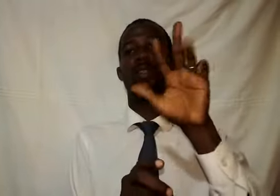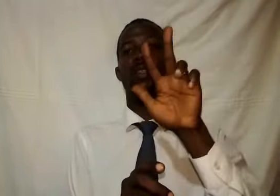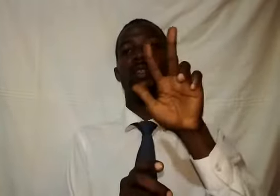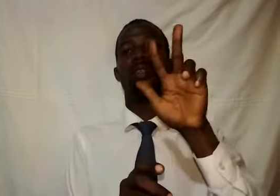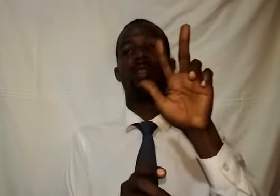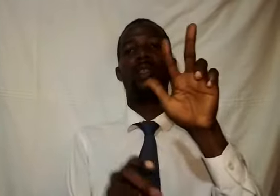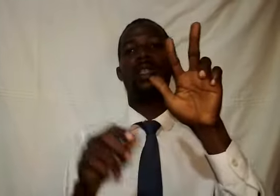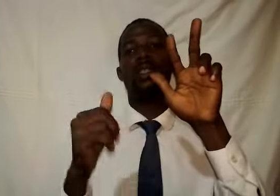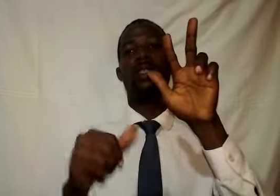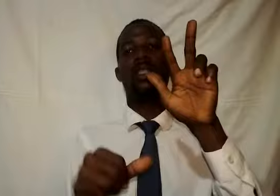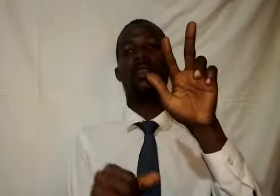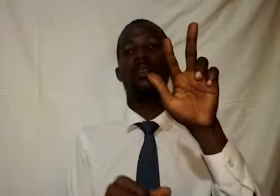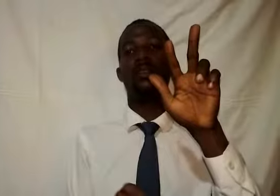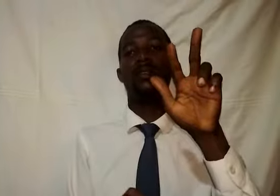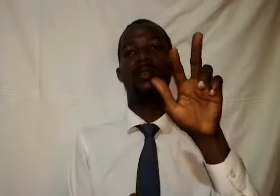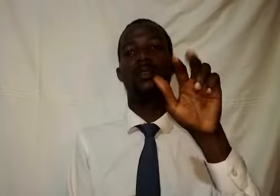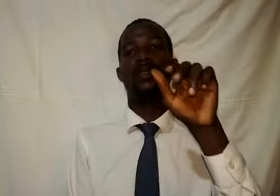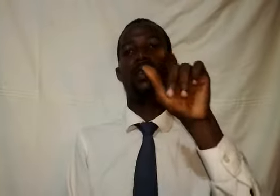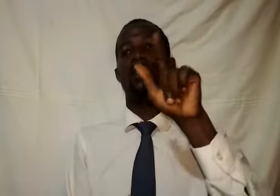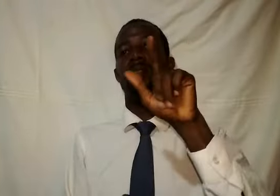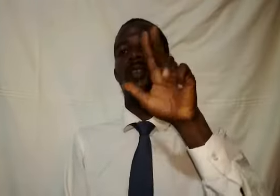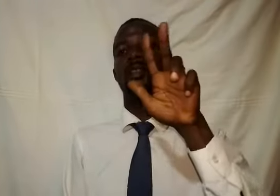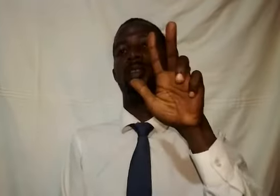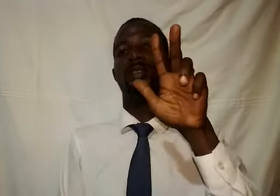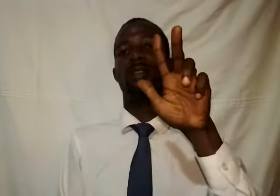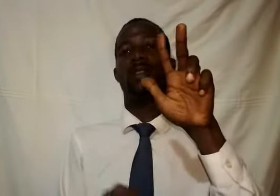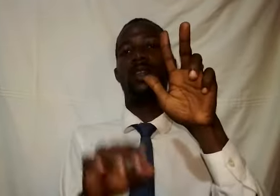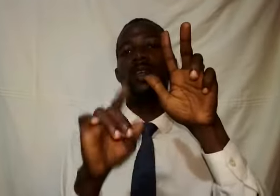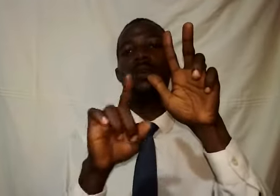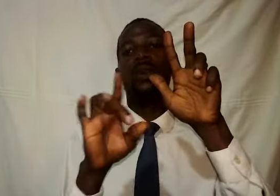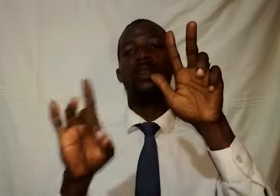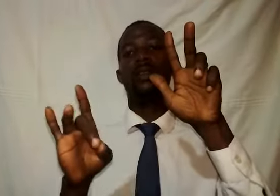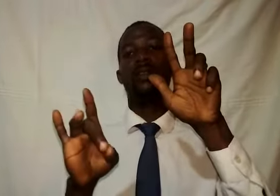22, 23, 16, 11, 18, 19, 23,